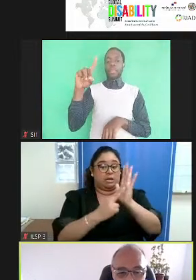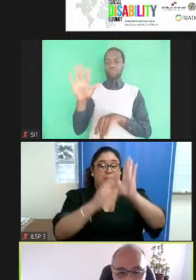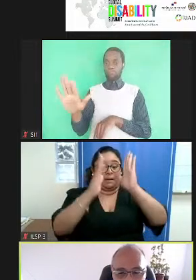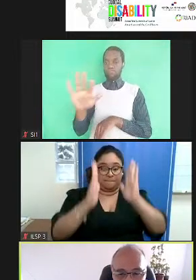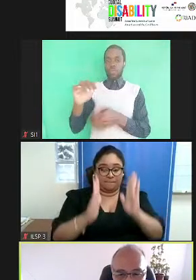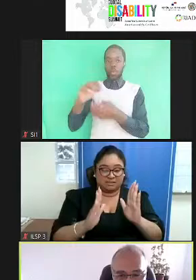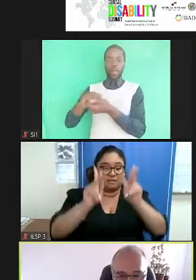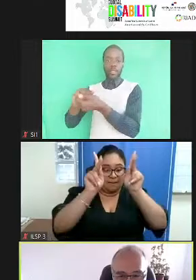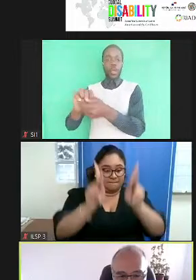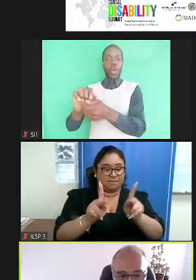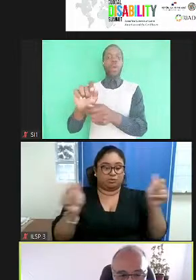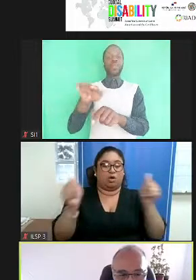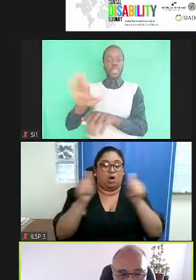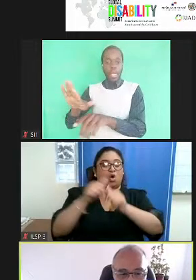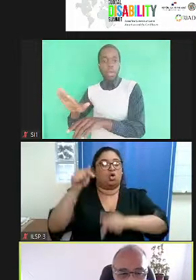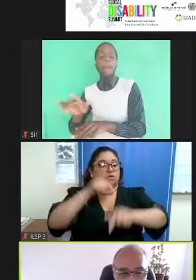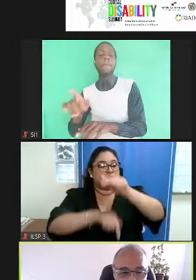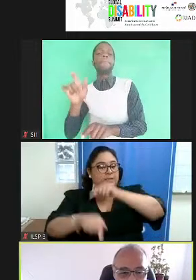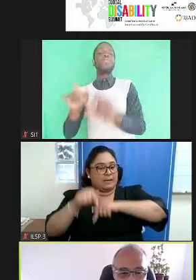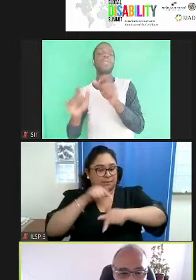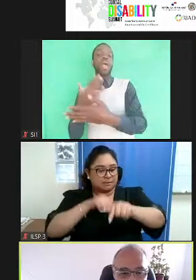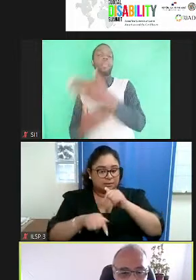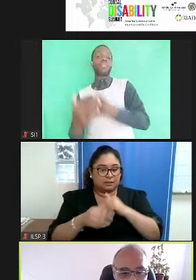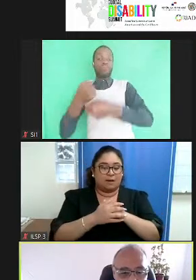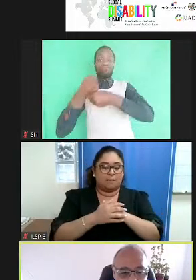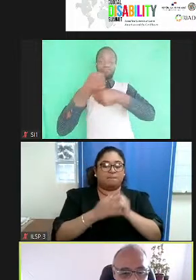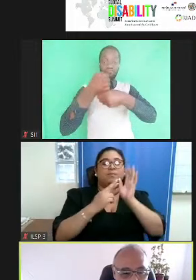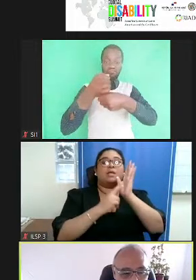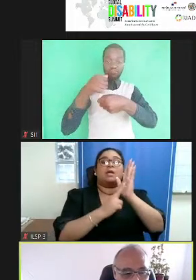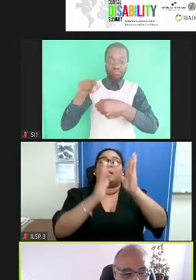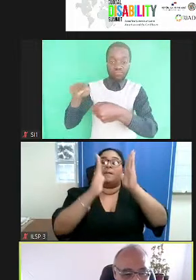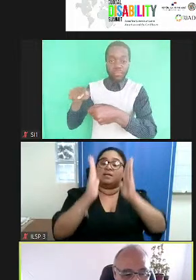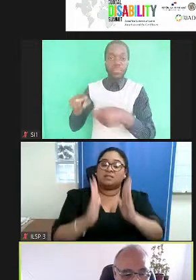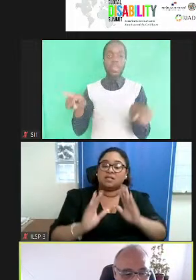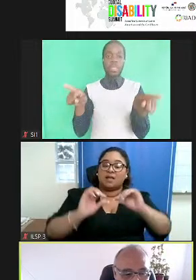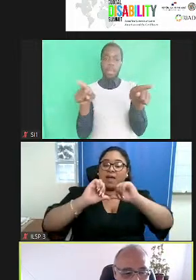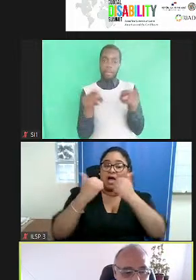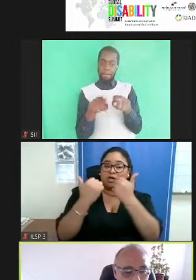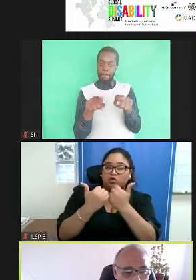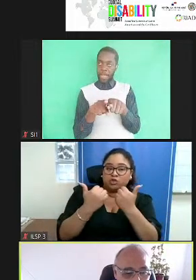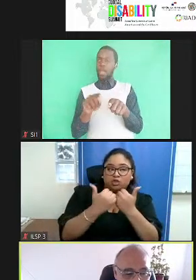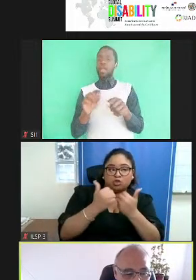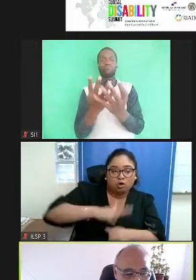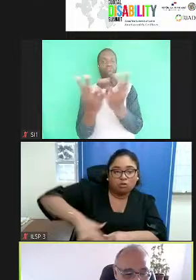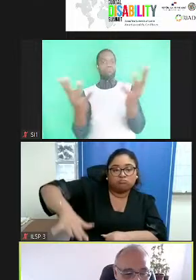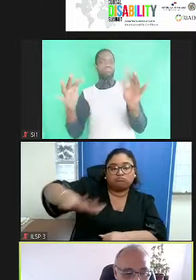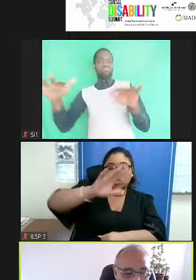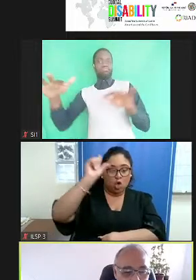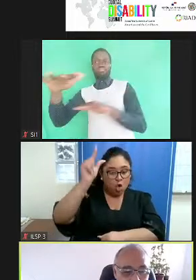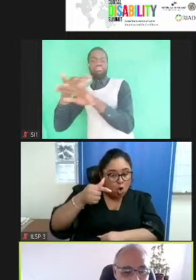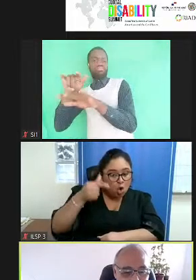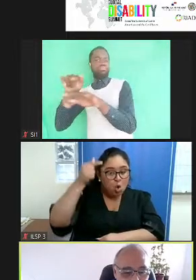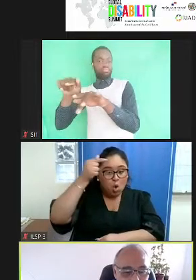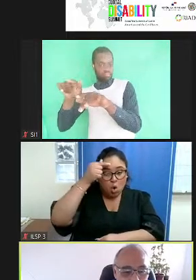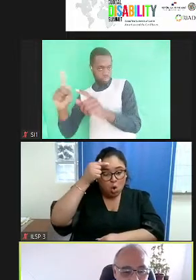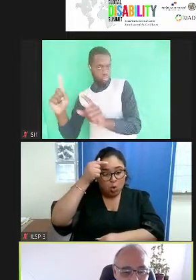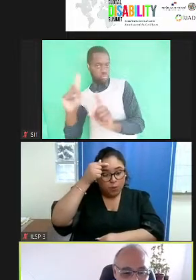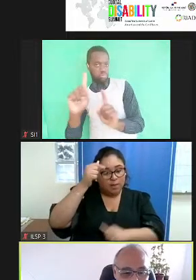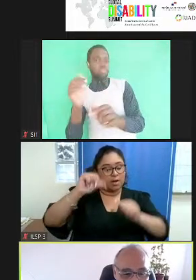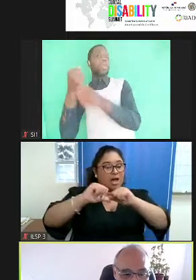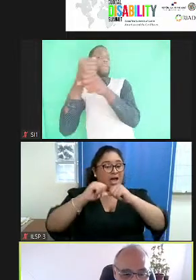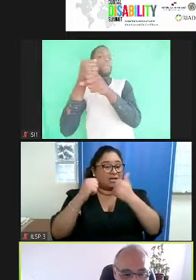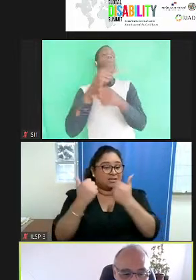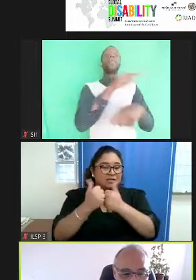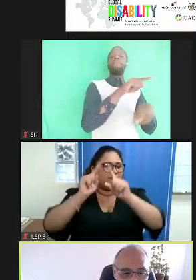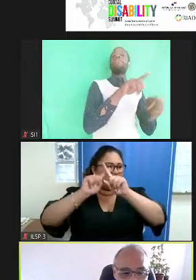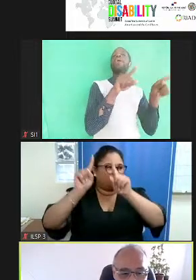the organizations representing persons with disabilities representatives of the civil society governments